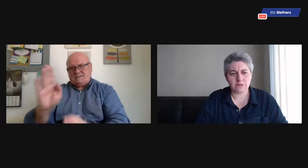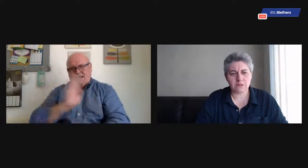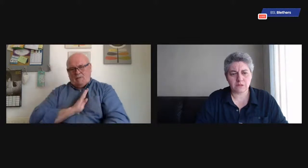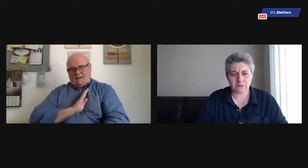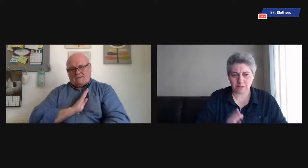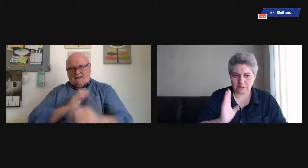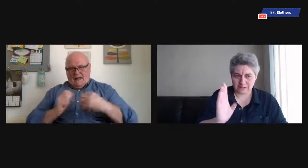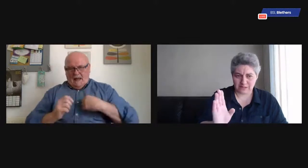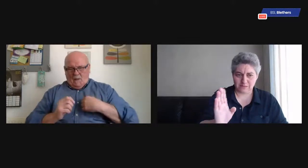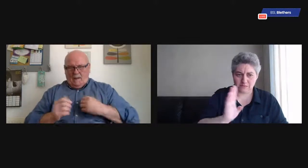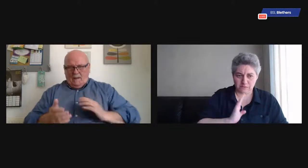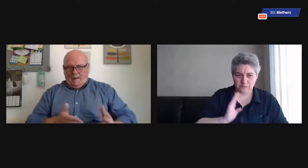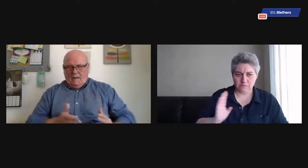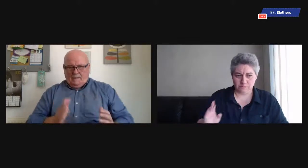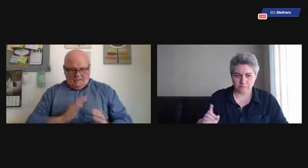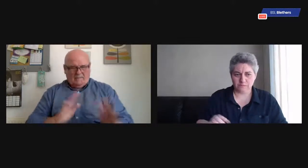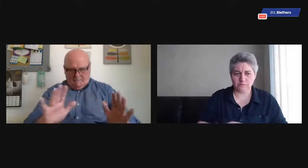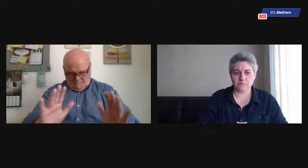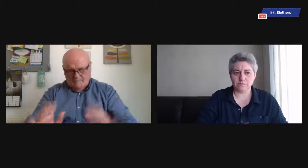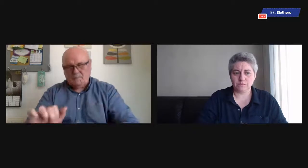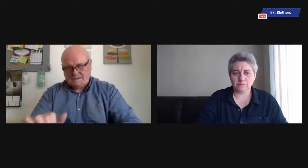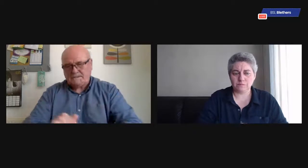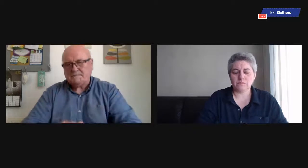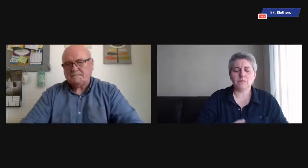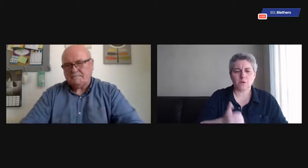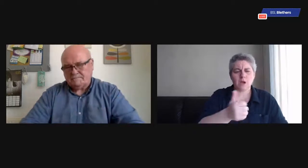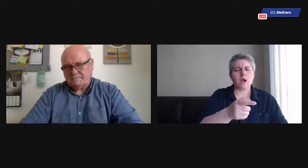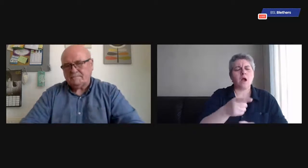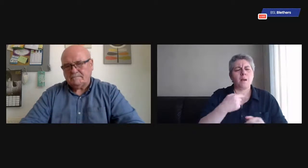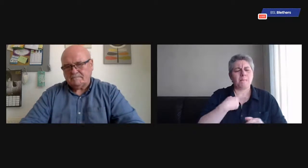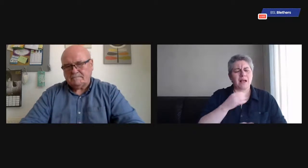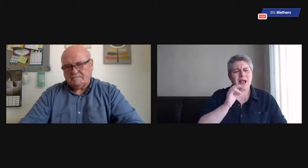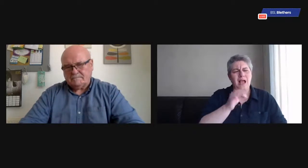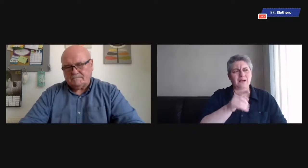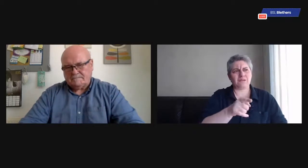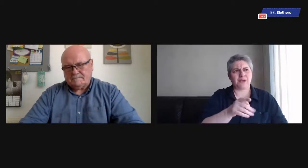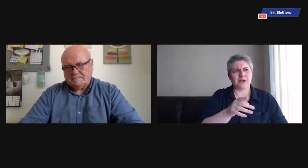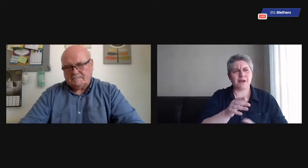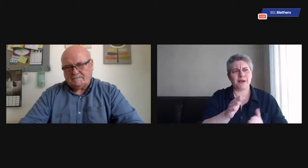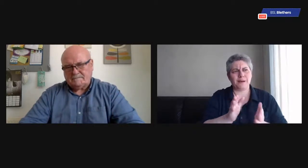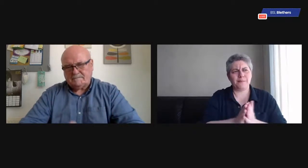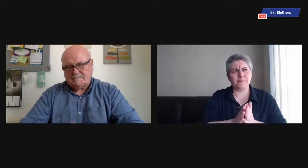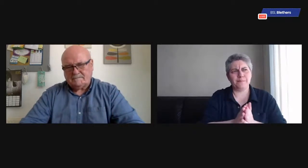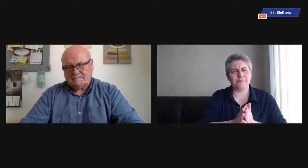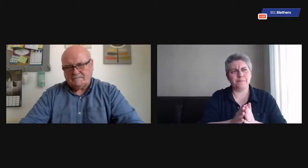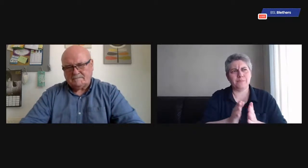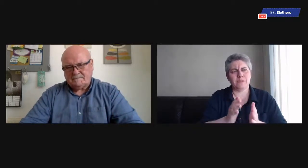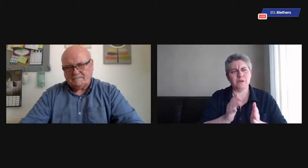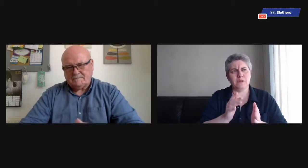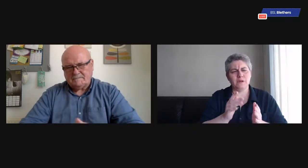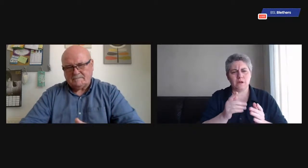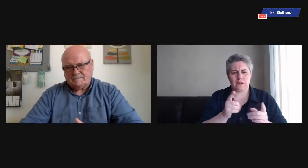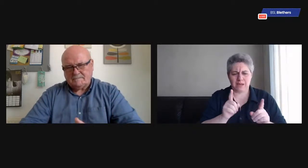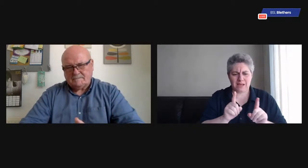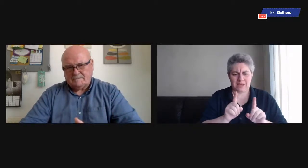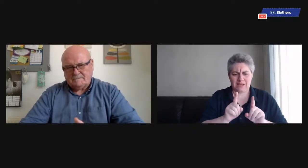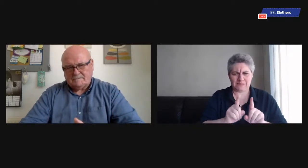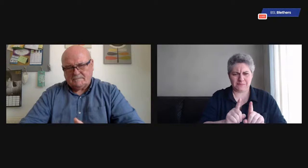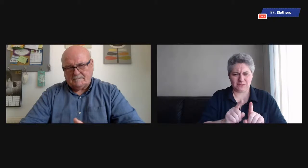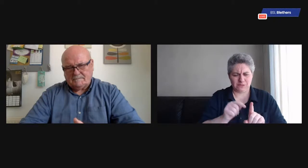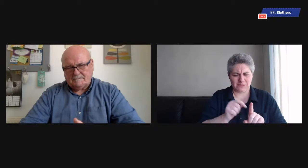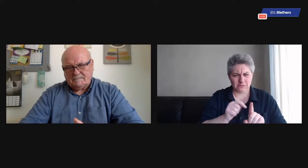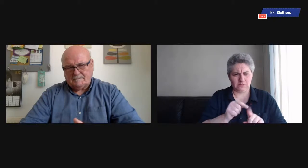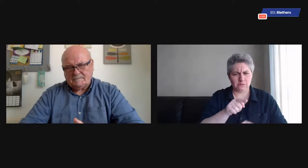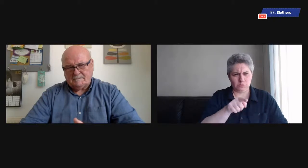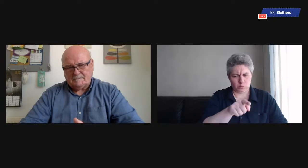uh, I would work with the interpreters as well and come to interpreters just to make sure everything